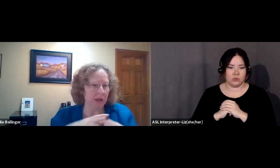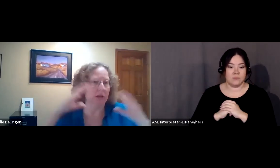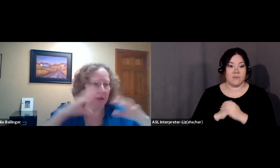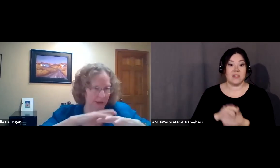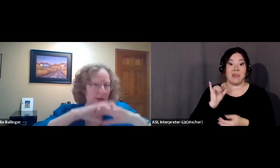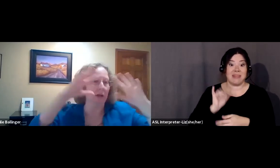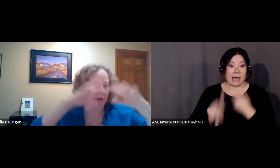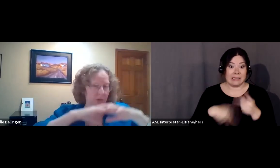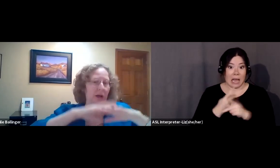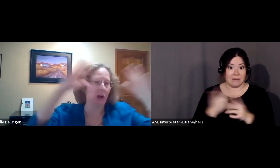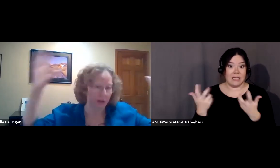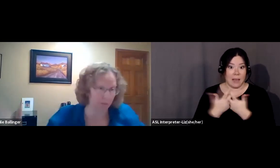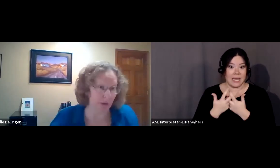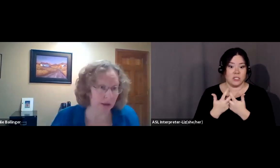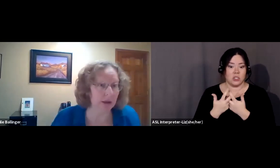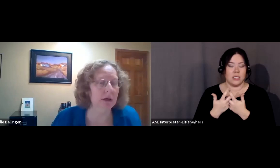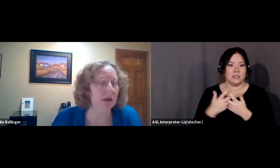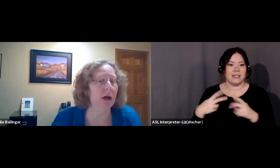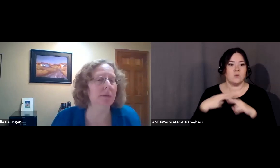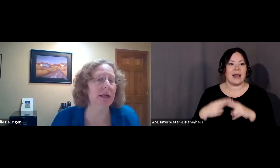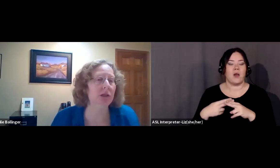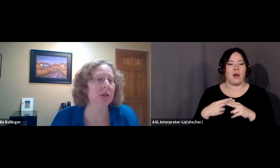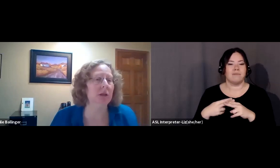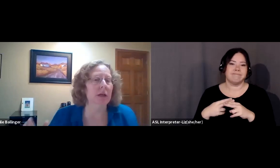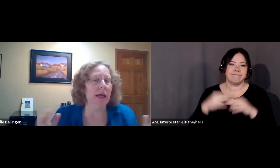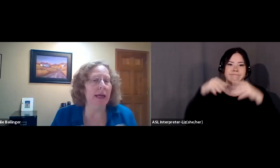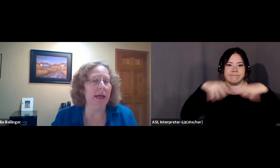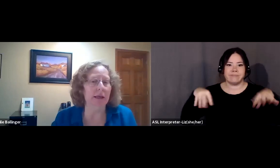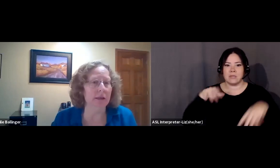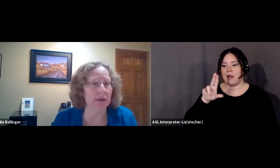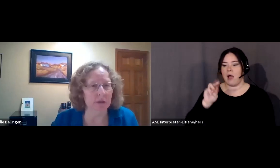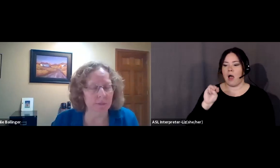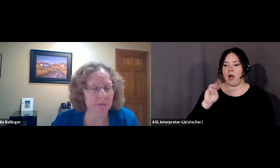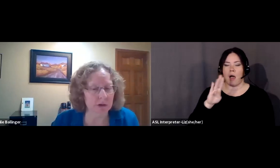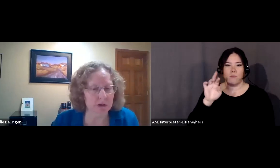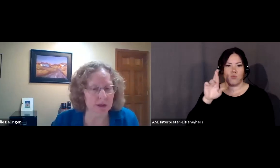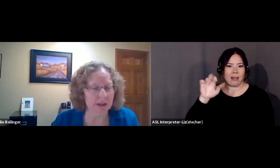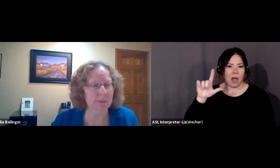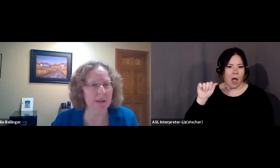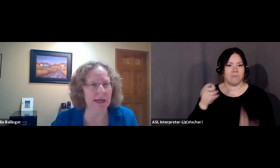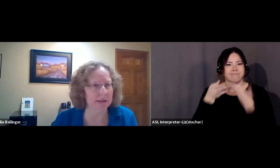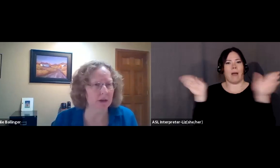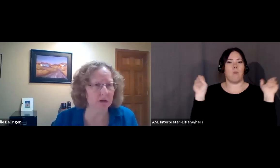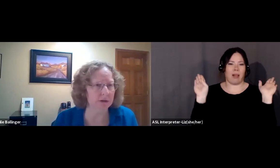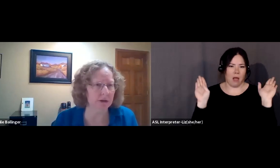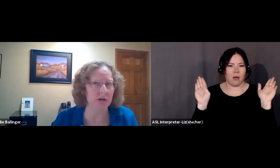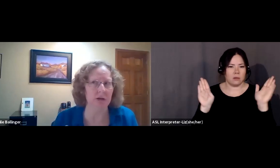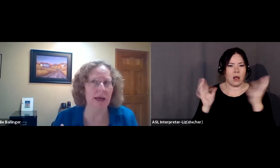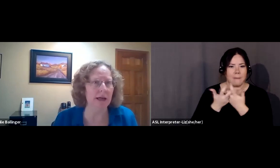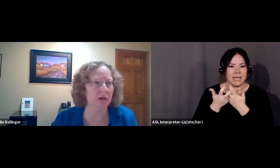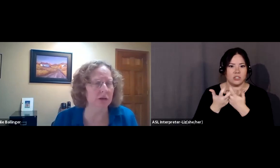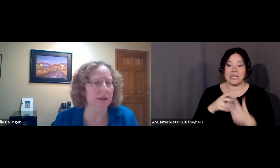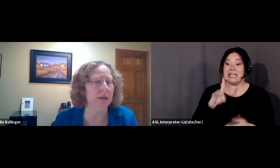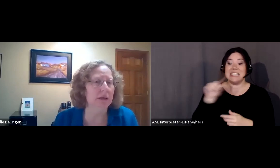of accommodation is what I call an umbrella accommodation. And disability access services